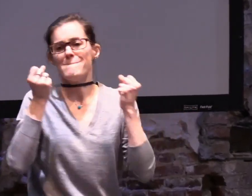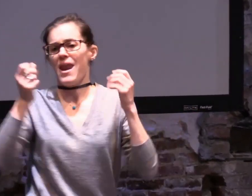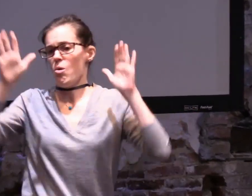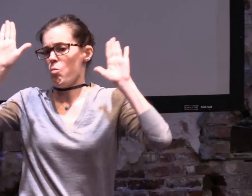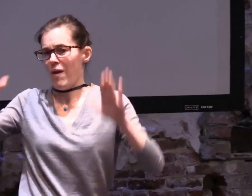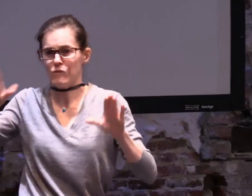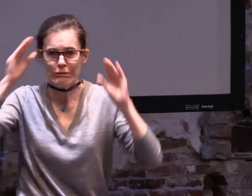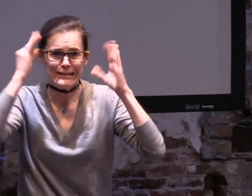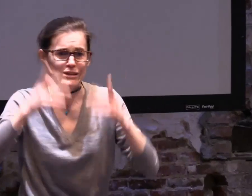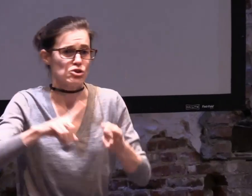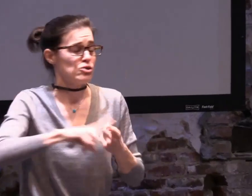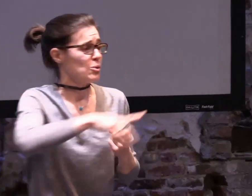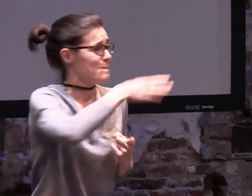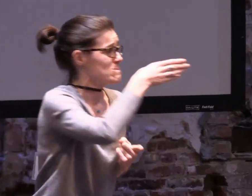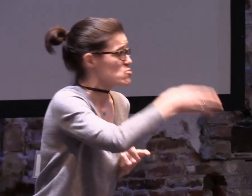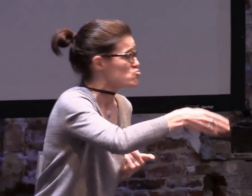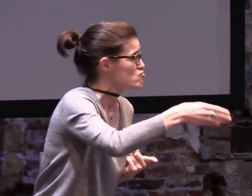one-month excursion.